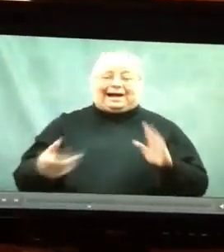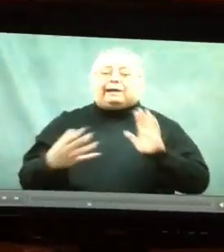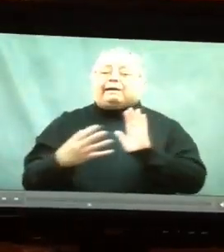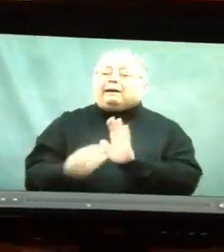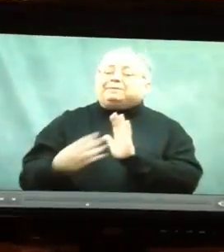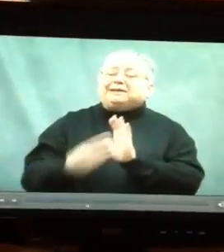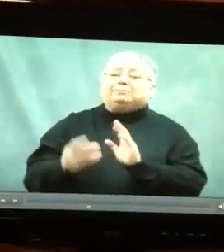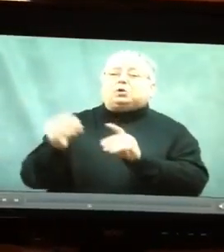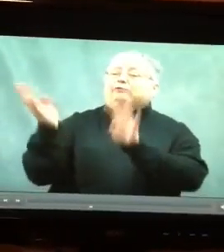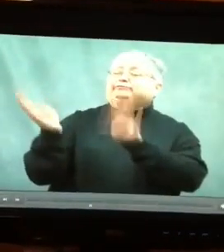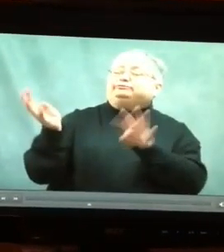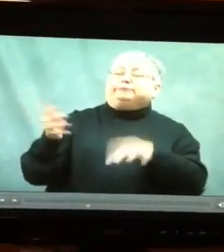So Congress